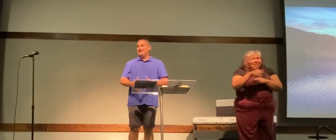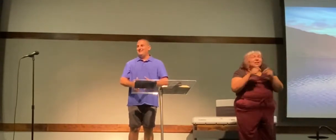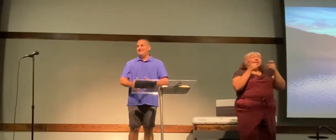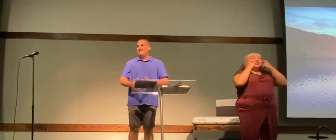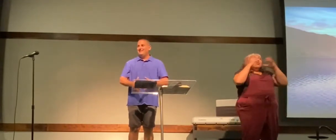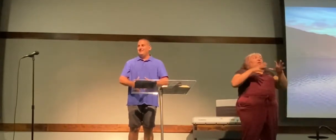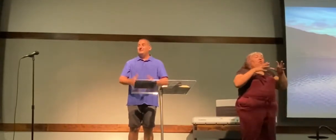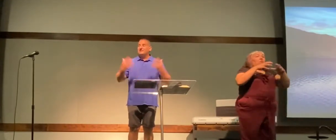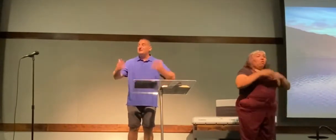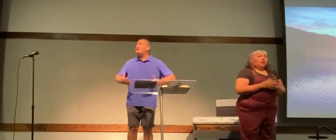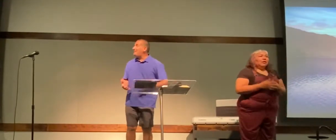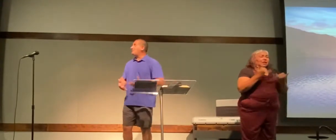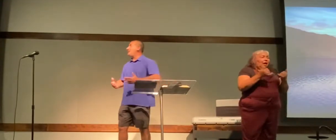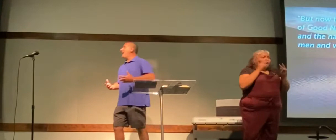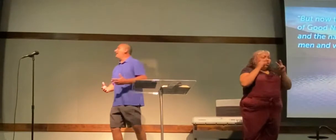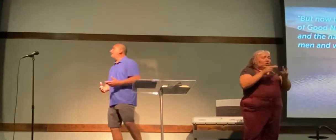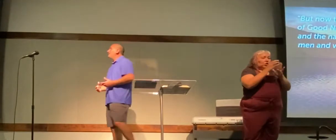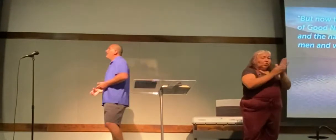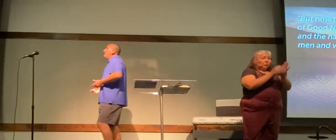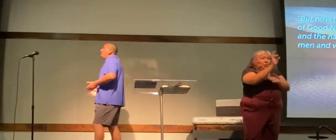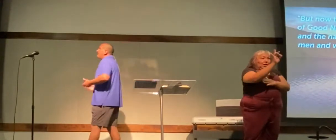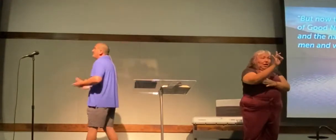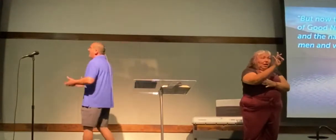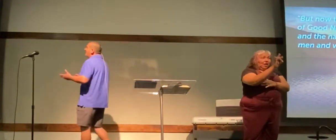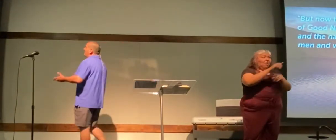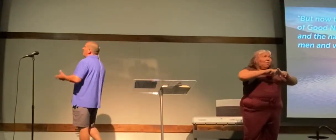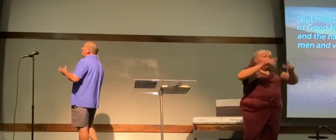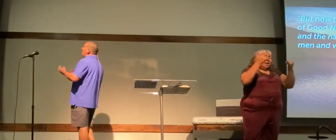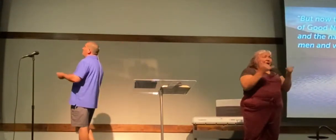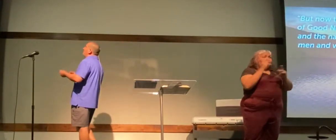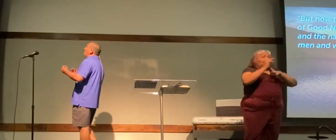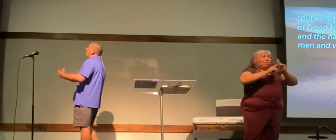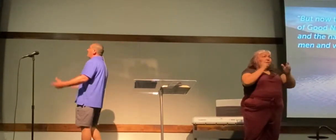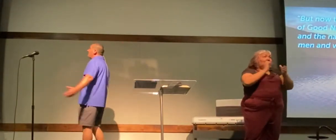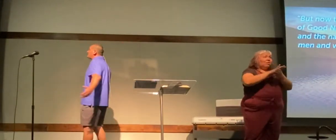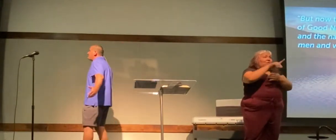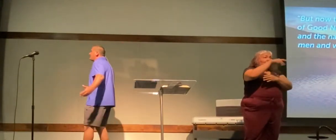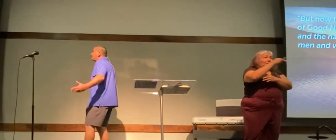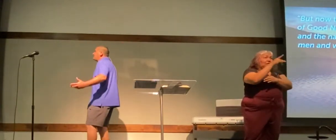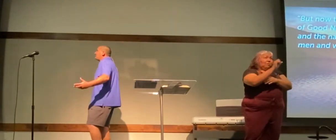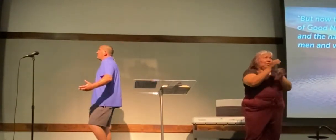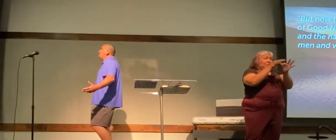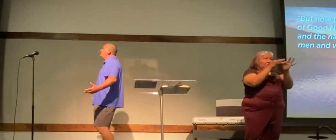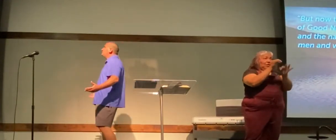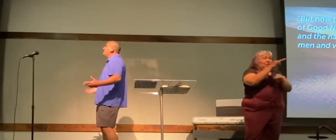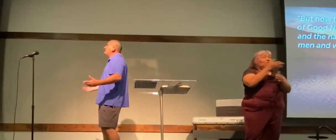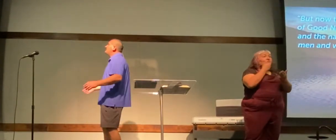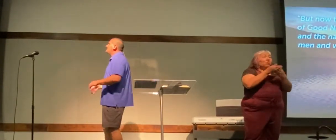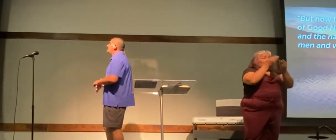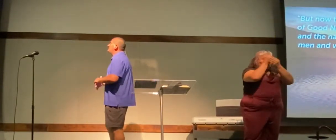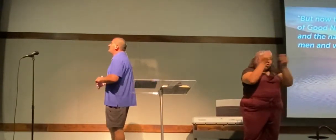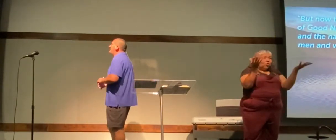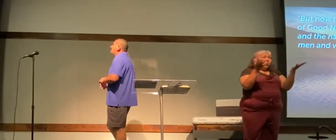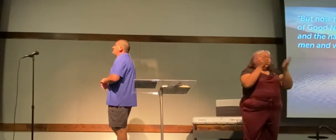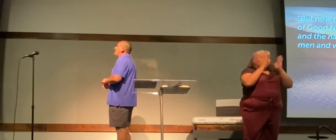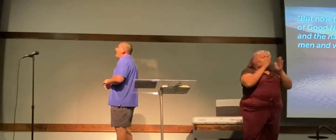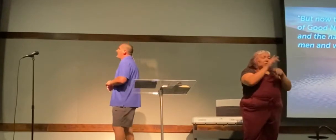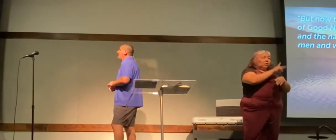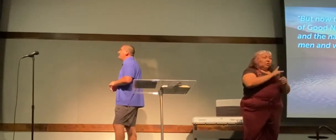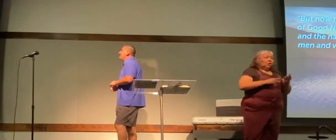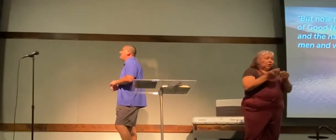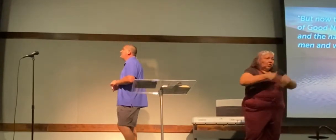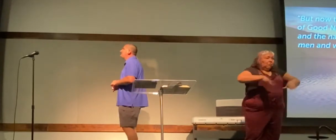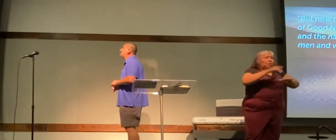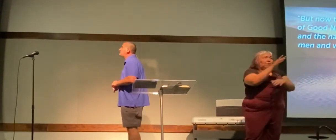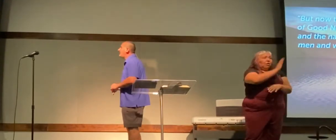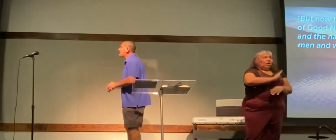amazing. Let's look at chapter 8. But now the people believed Philip's message of good news concerning the kingdom of God in